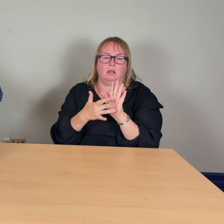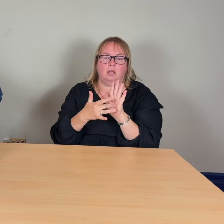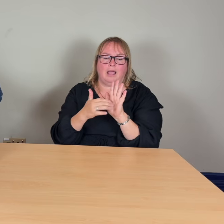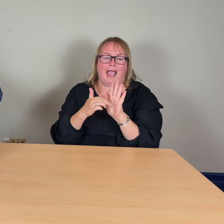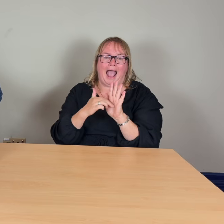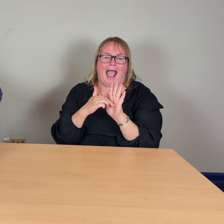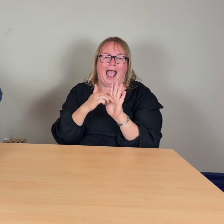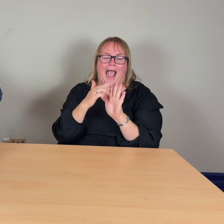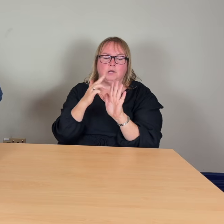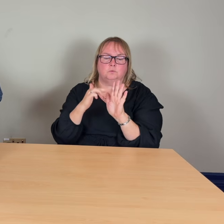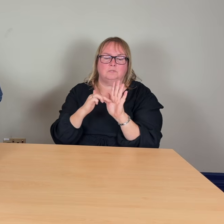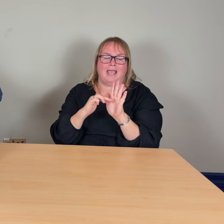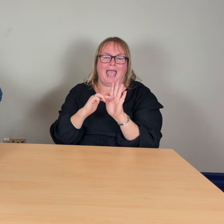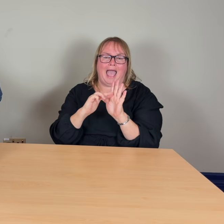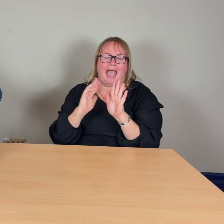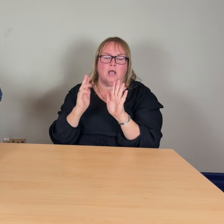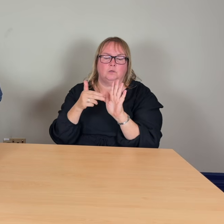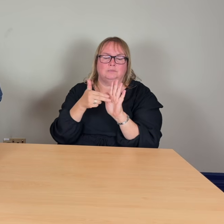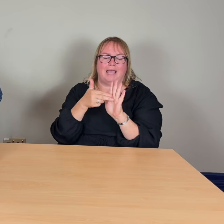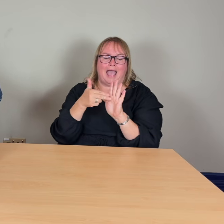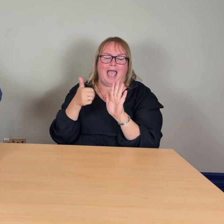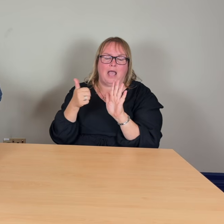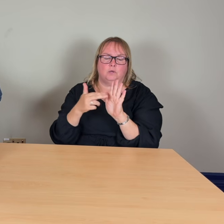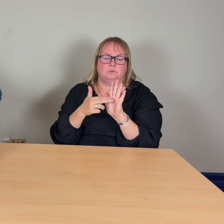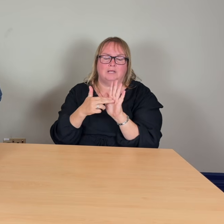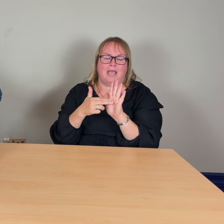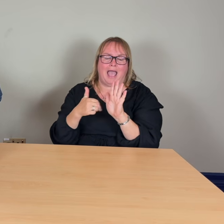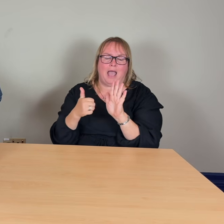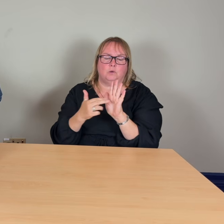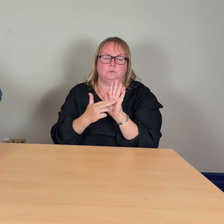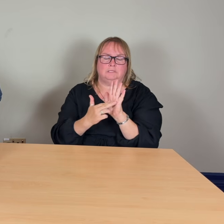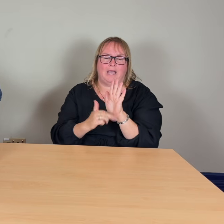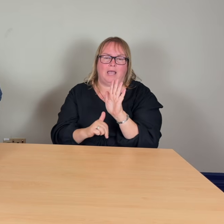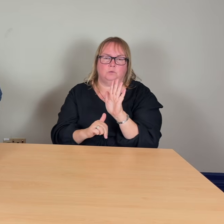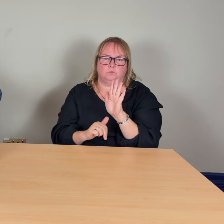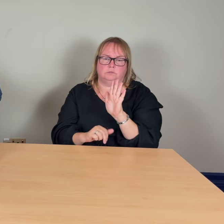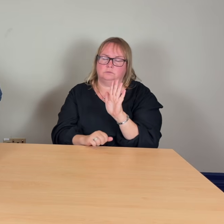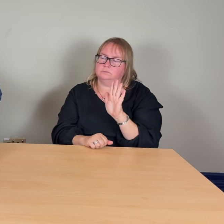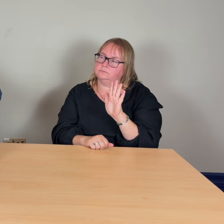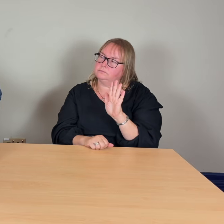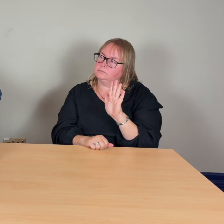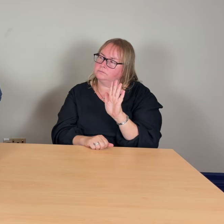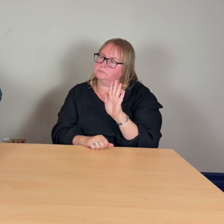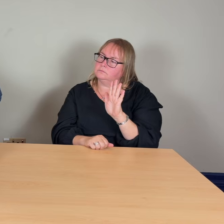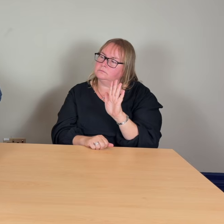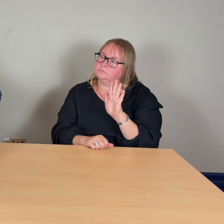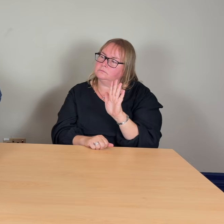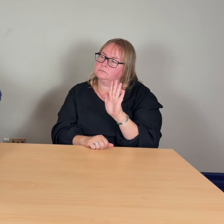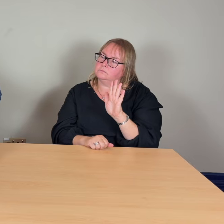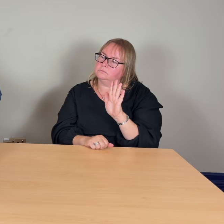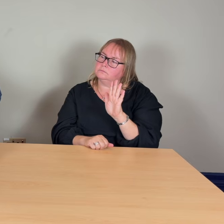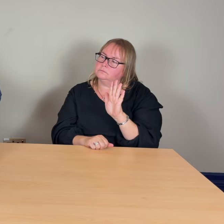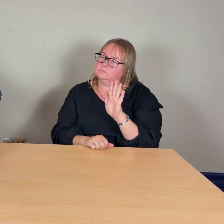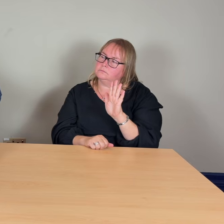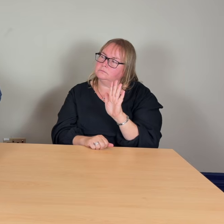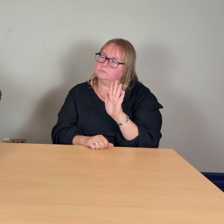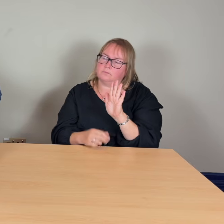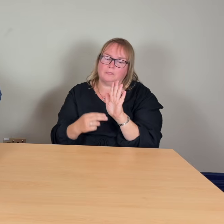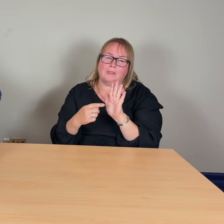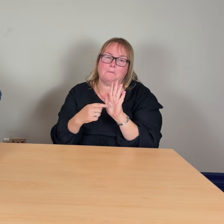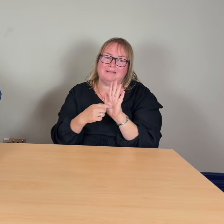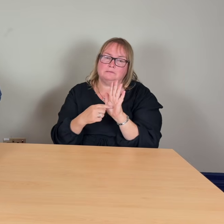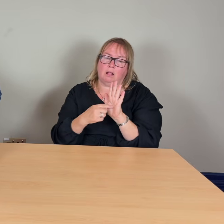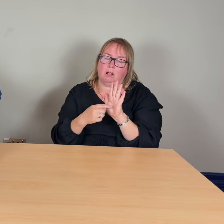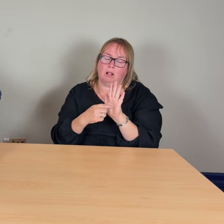and brush out towards the thinnest parts, so in this case the points. I brush out, start in the